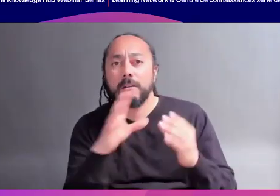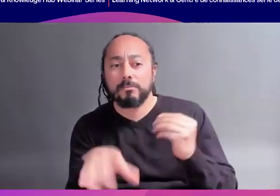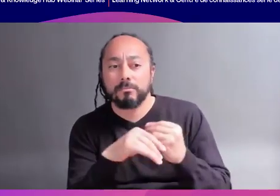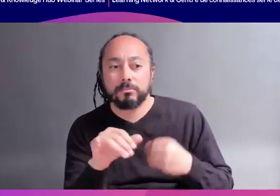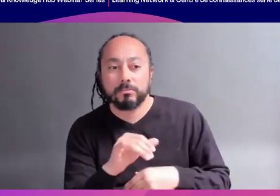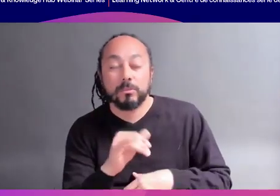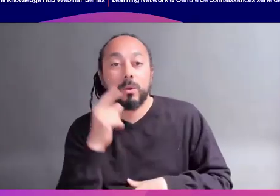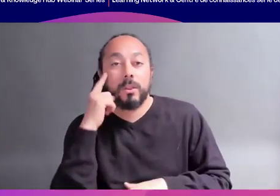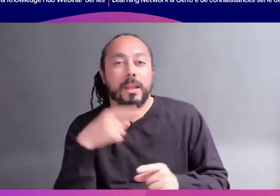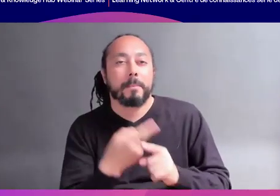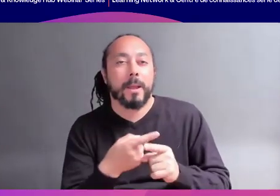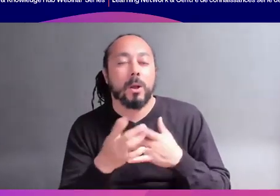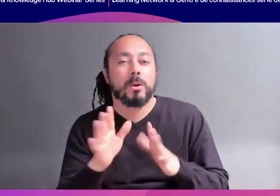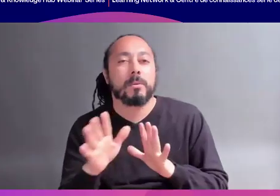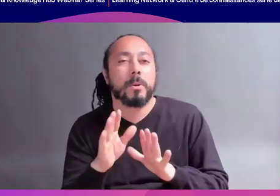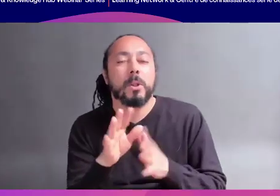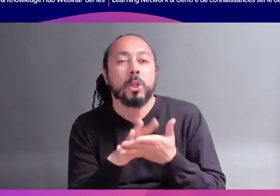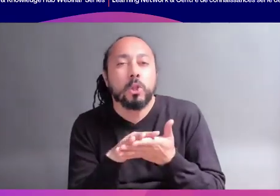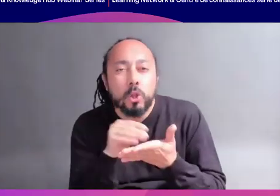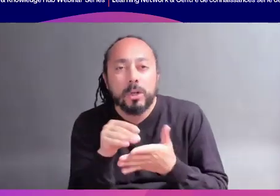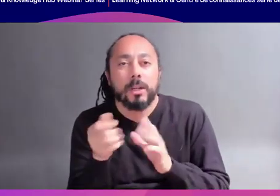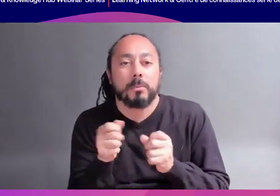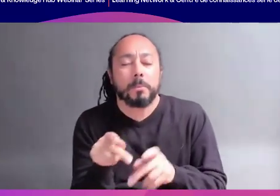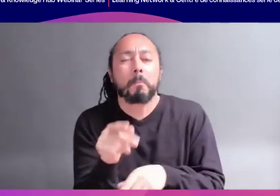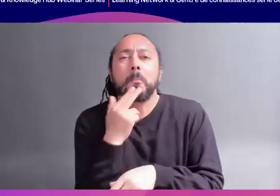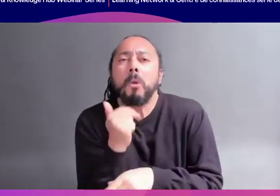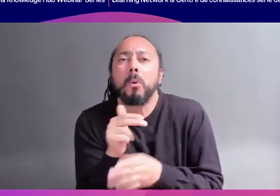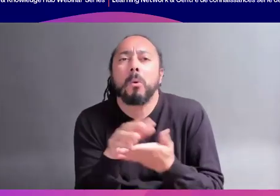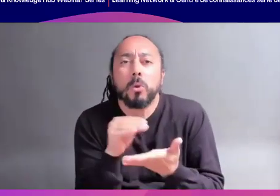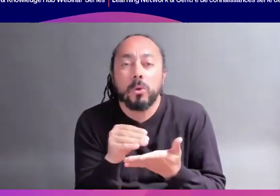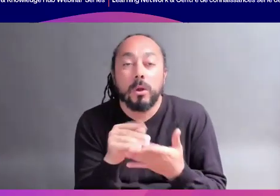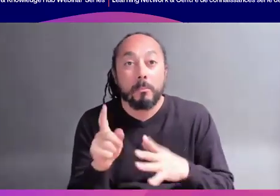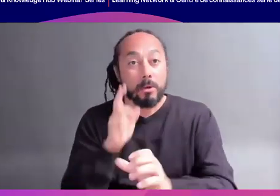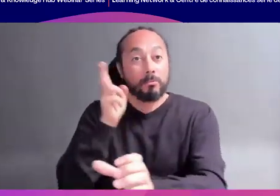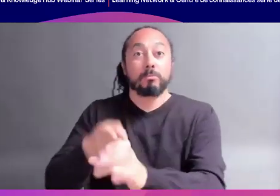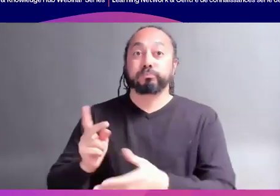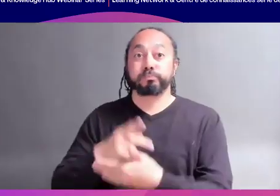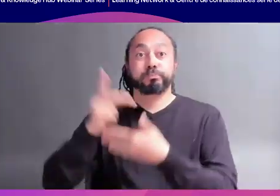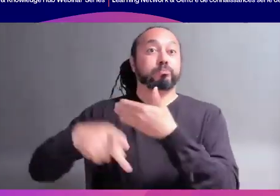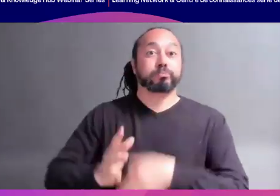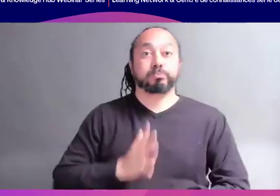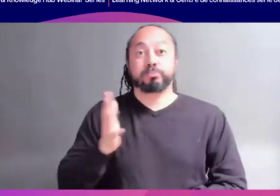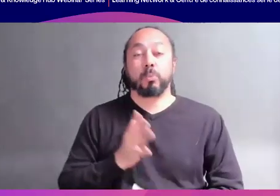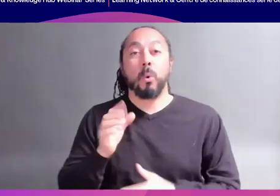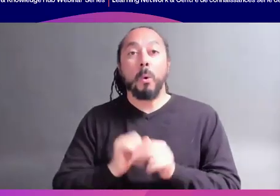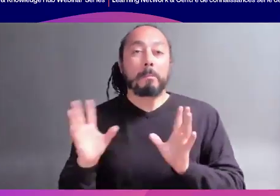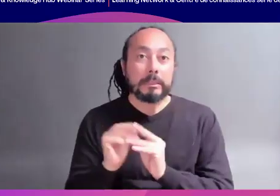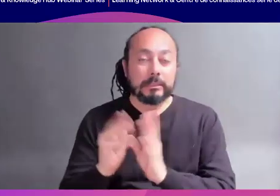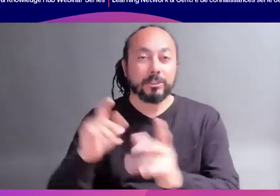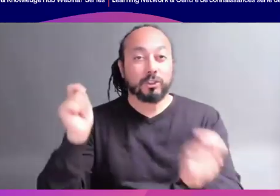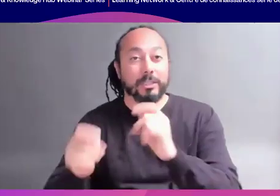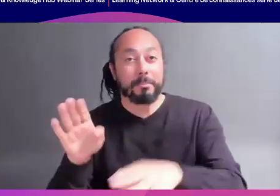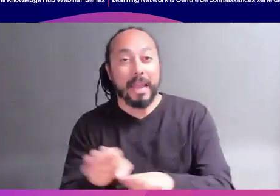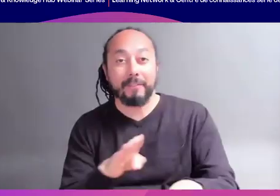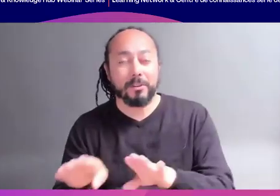these micro learning opportunities. Does somebody have to be in a longstanding program or a series of sessions to change their behavior?